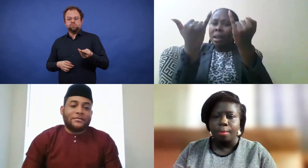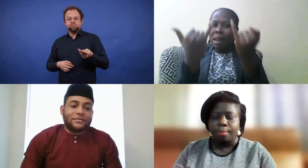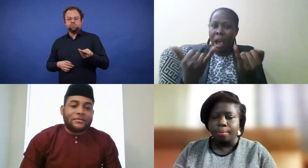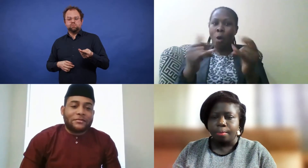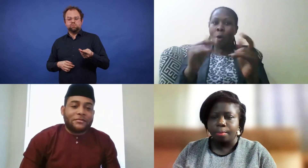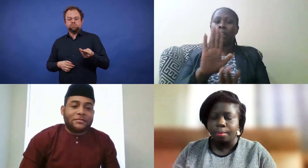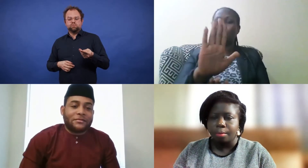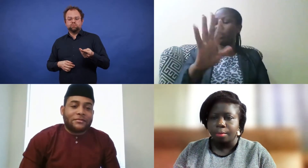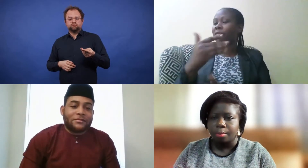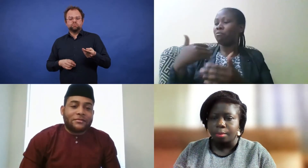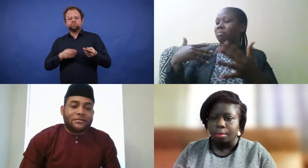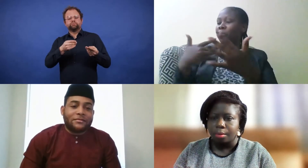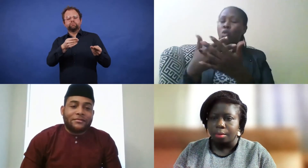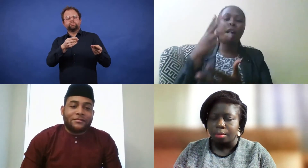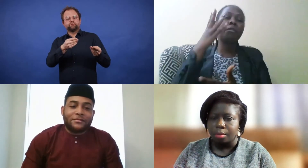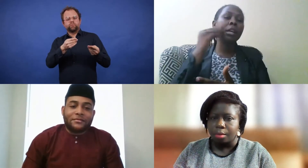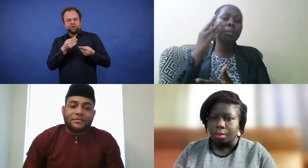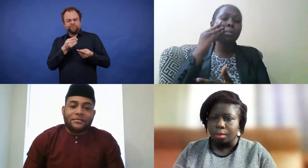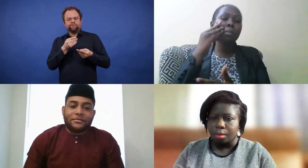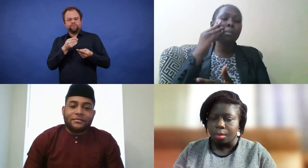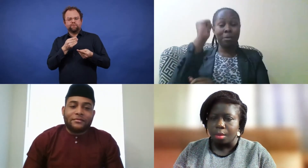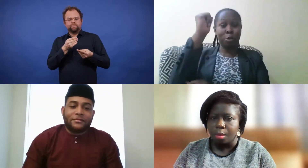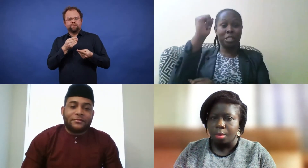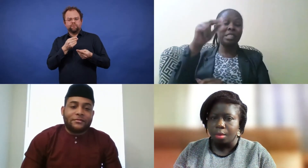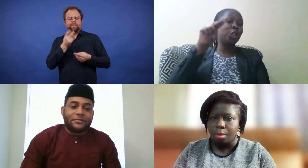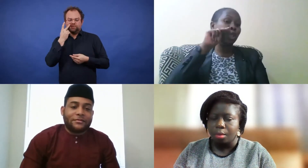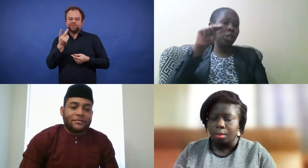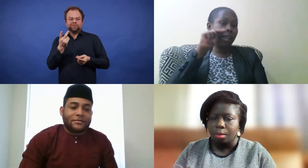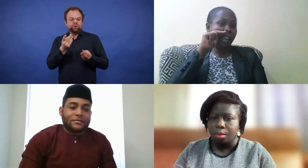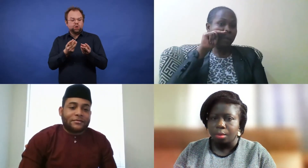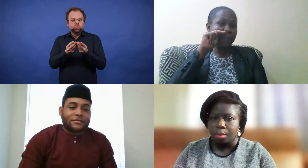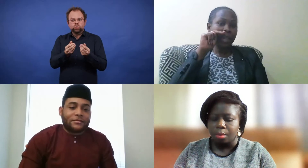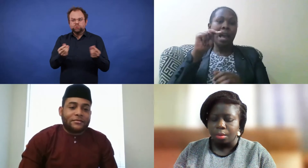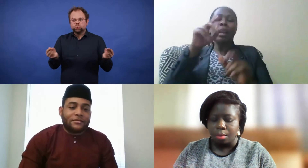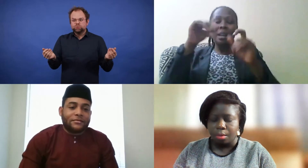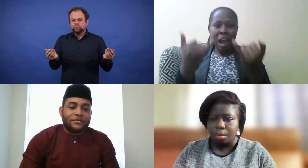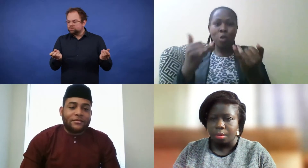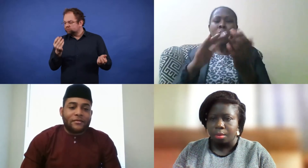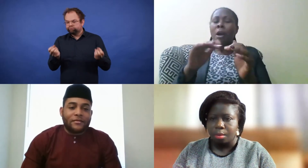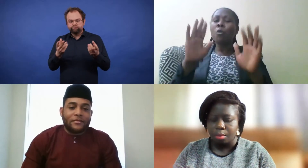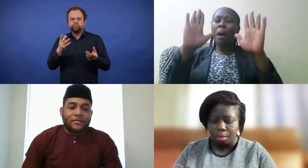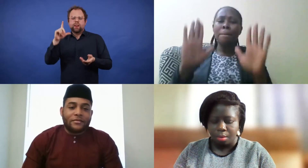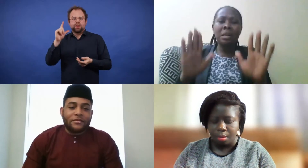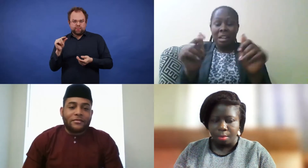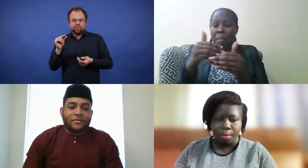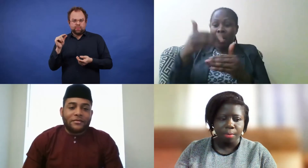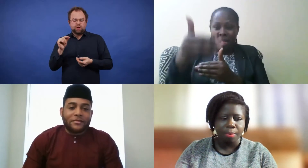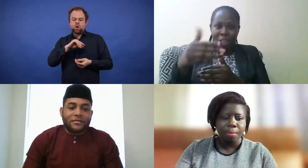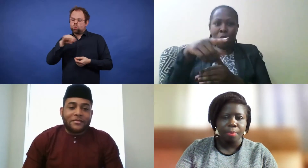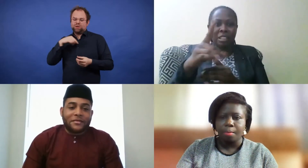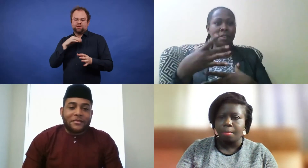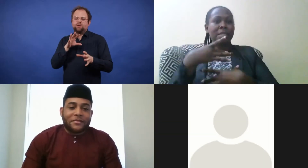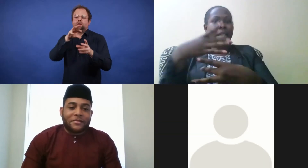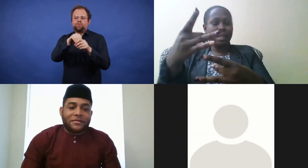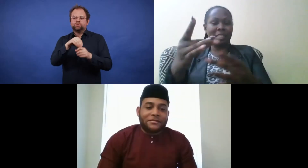Talking about nothing about us without us. From your experience participating in politics in Nigeria, and